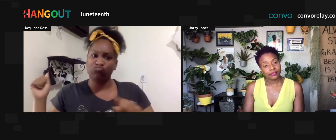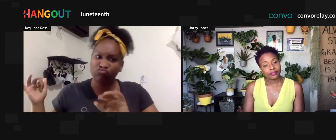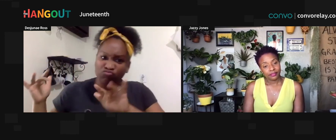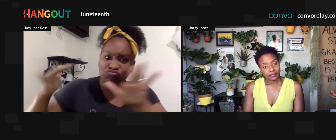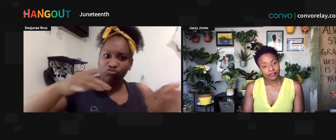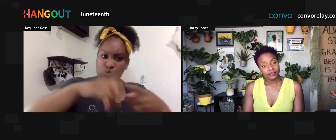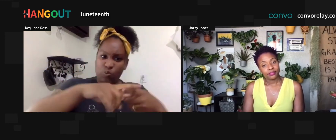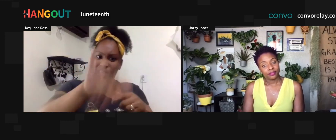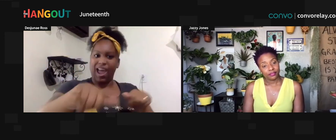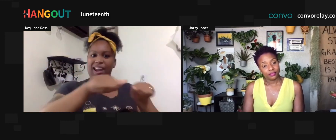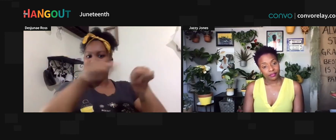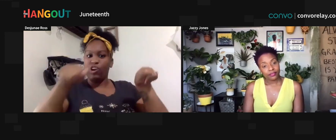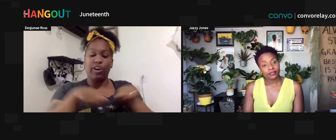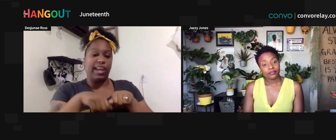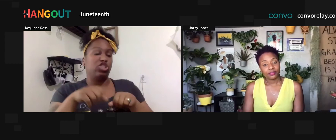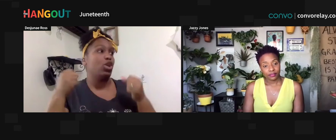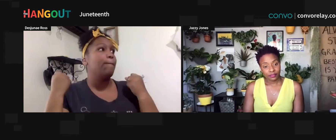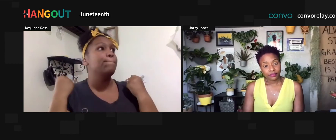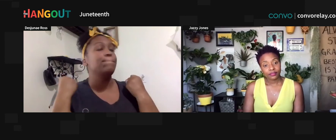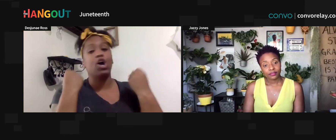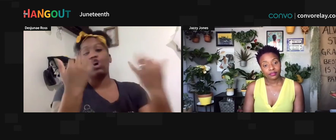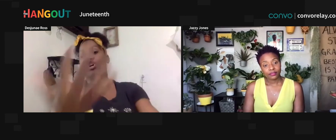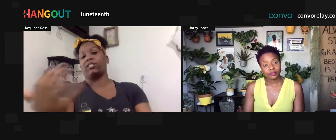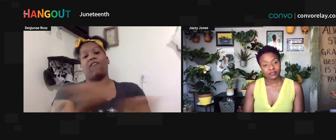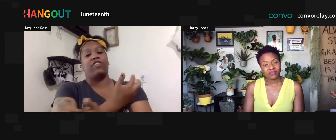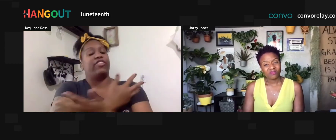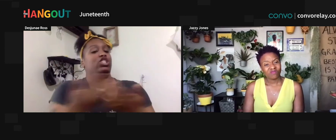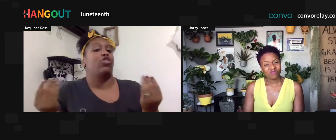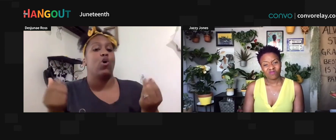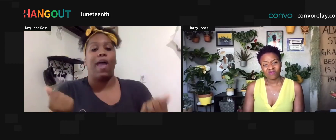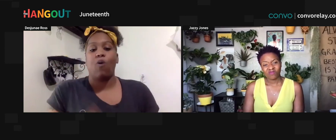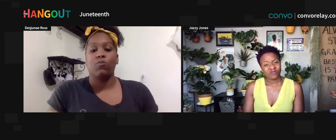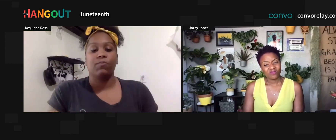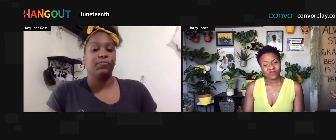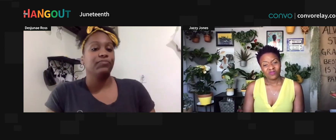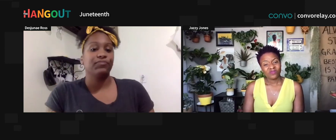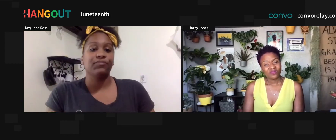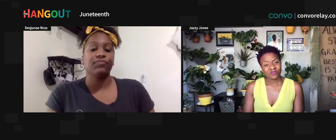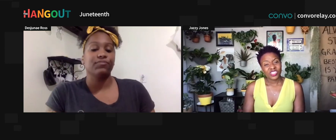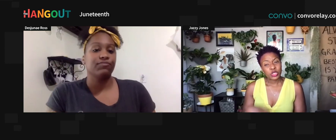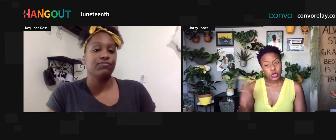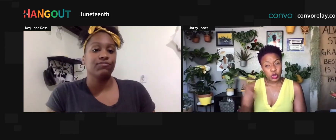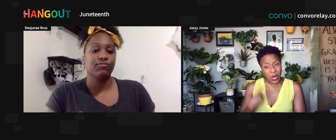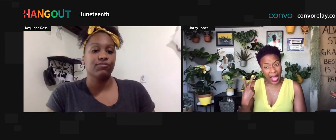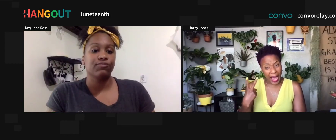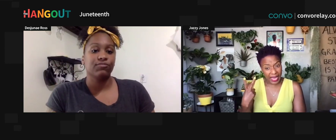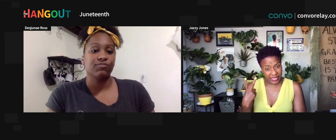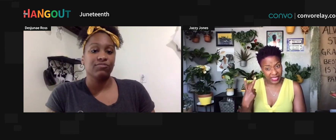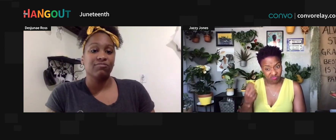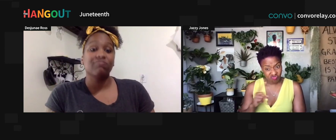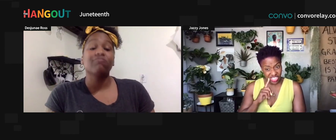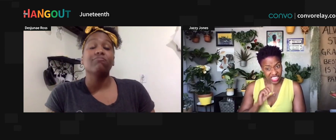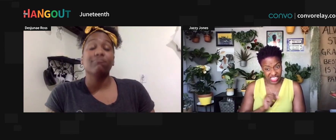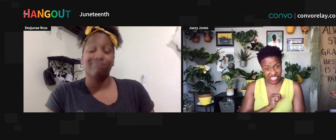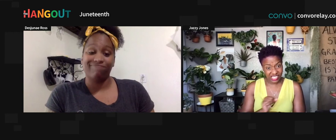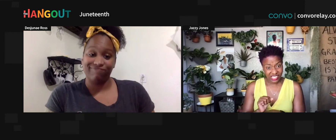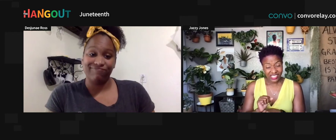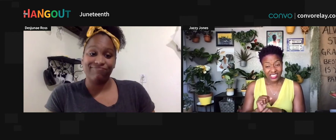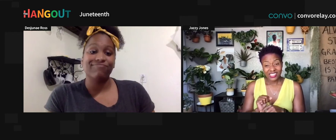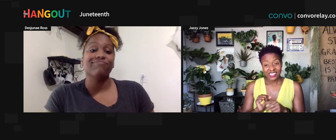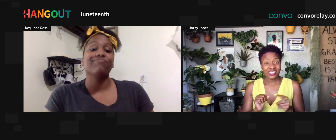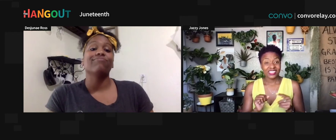and people were just ready to actually go into that area and make a huge uproar about it. So that happened in